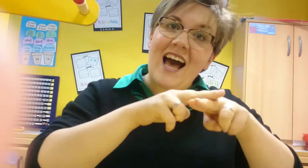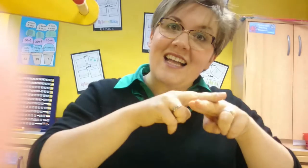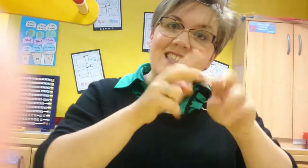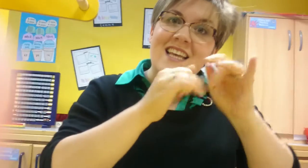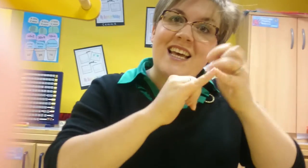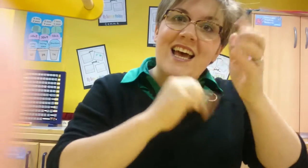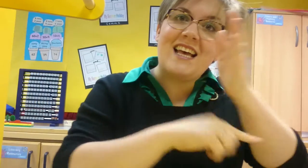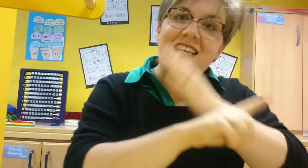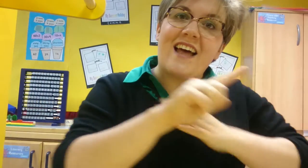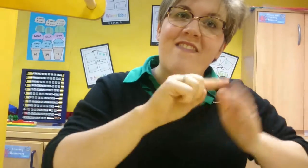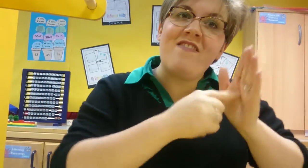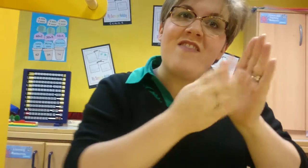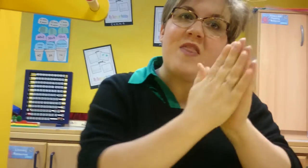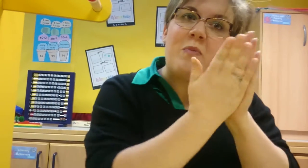Dad is in the book.